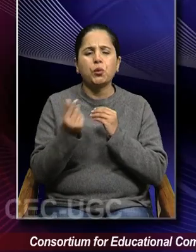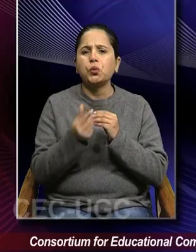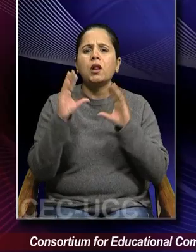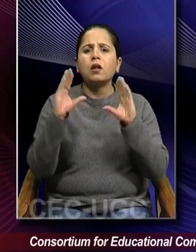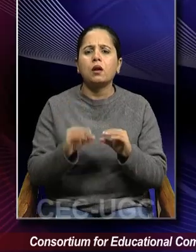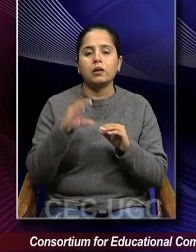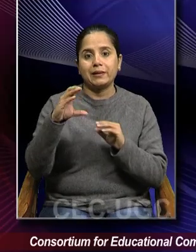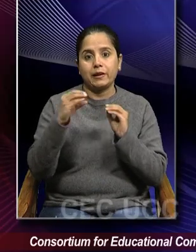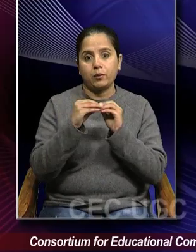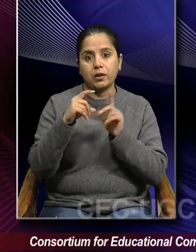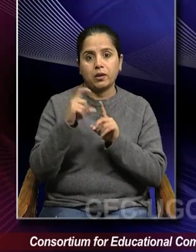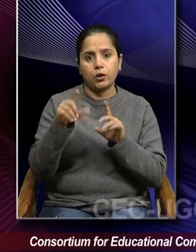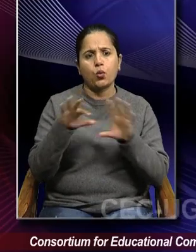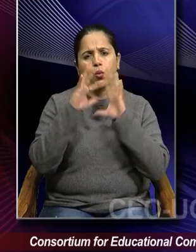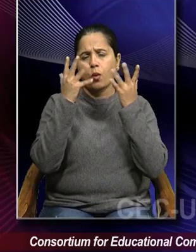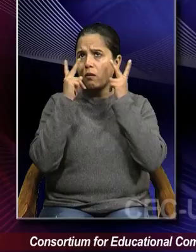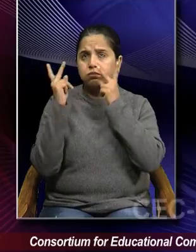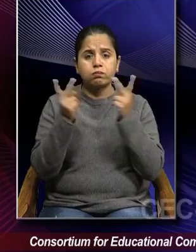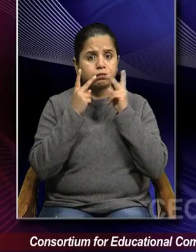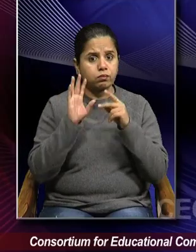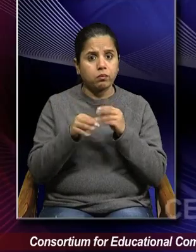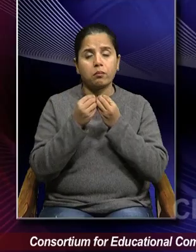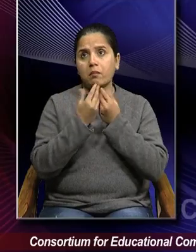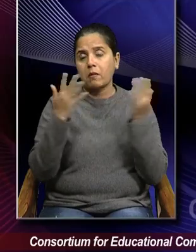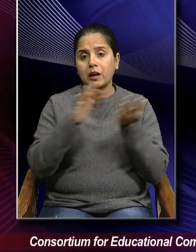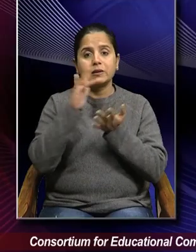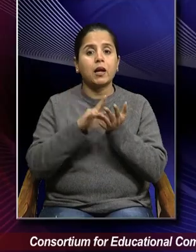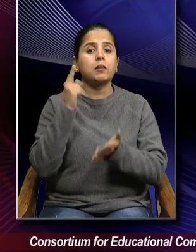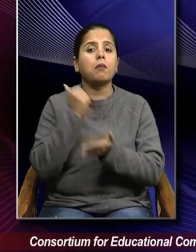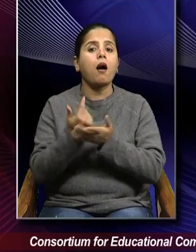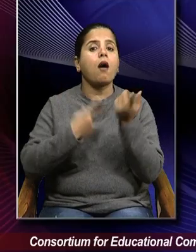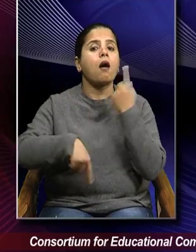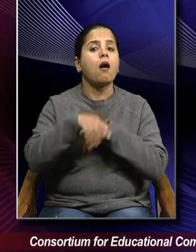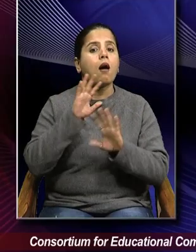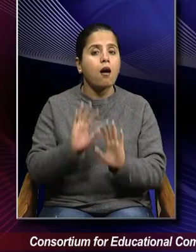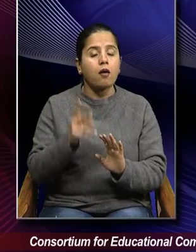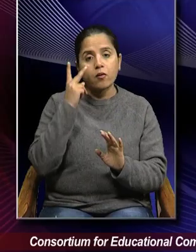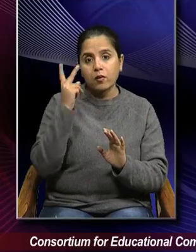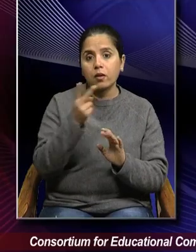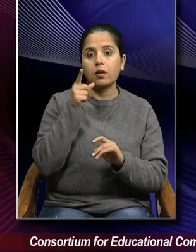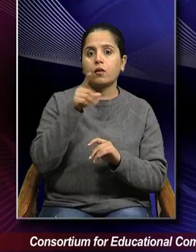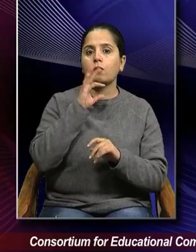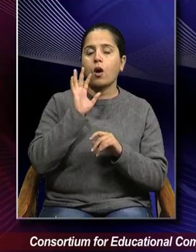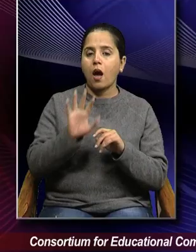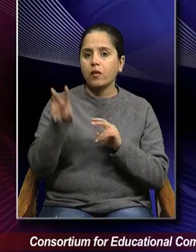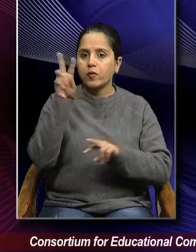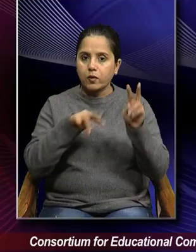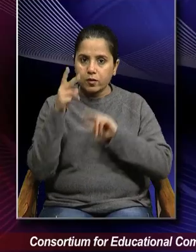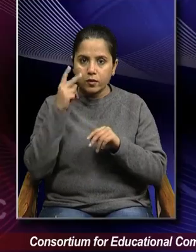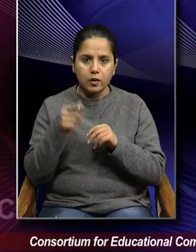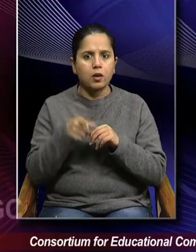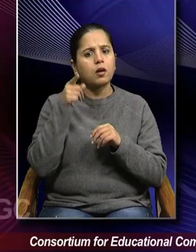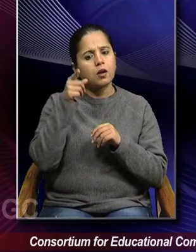is being explored globally by most of the central banks. Most of the central banks, they are actually exploring this